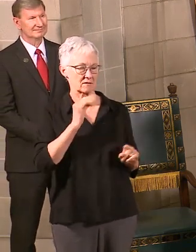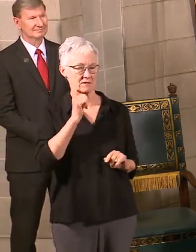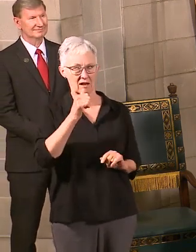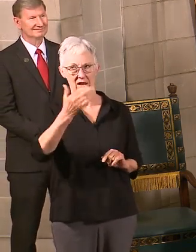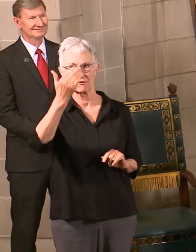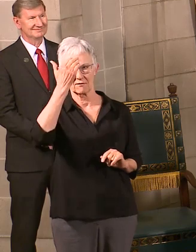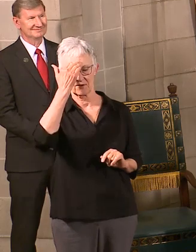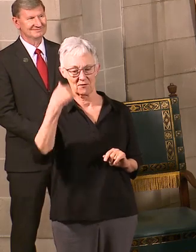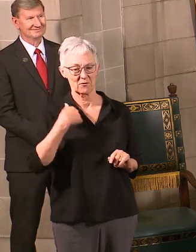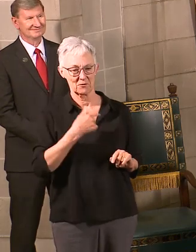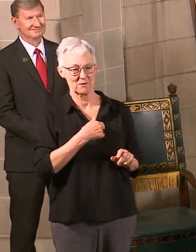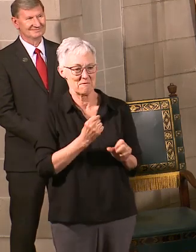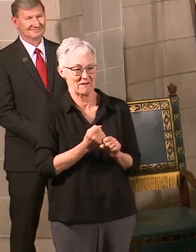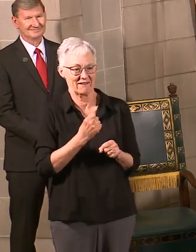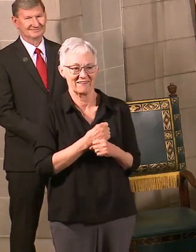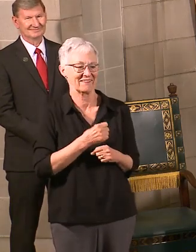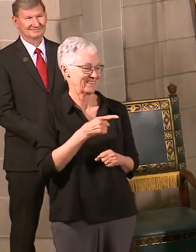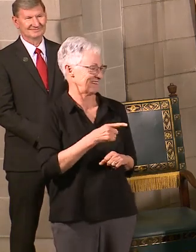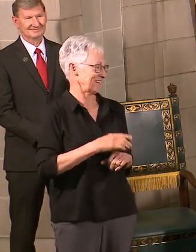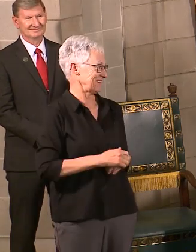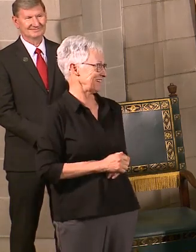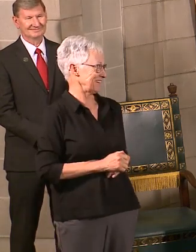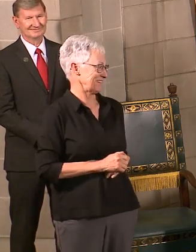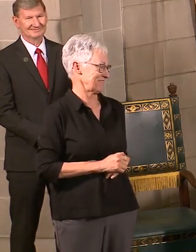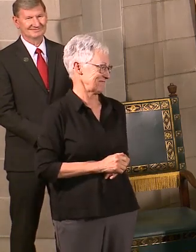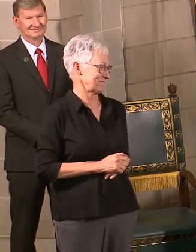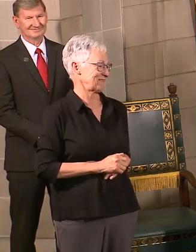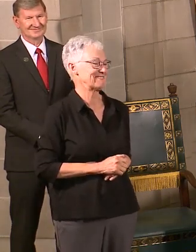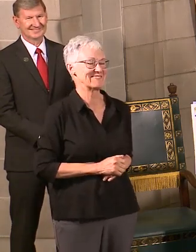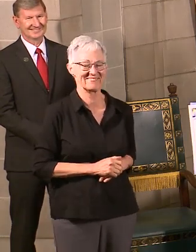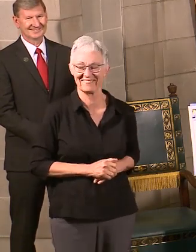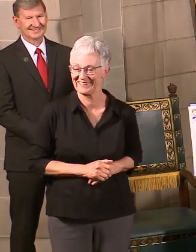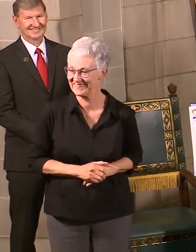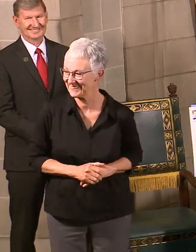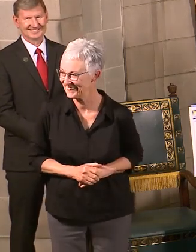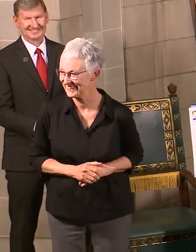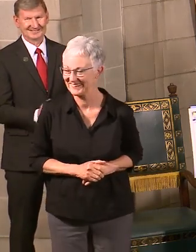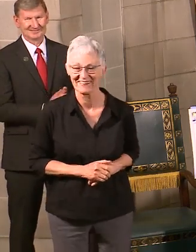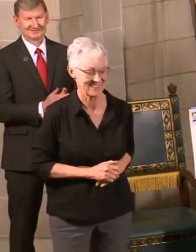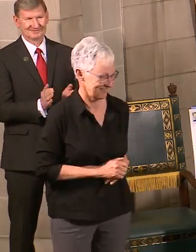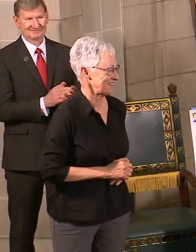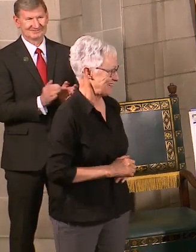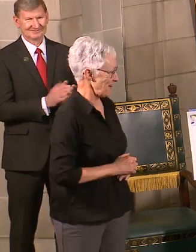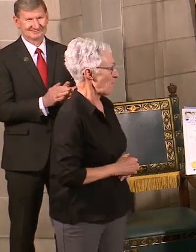an admiral in the great Navy of the state of Nebraska.